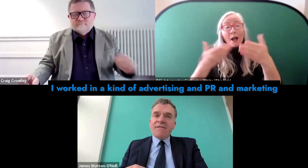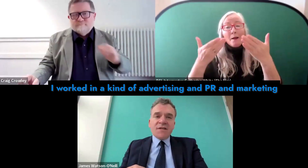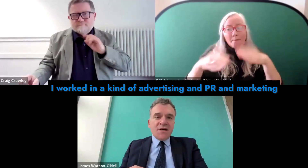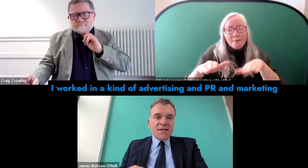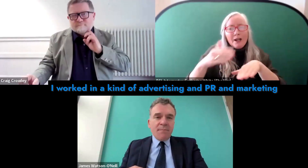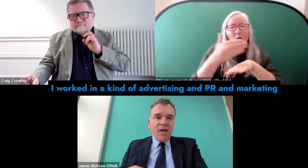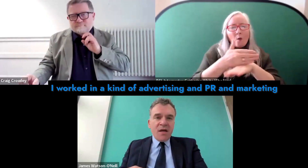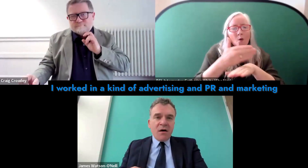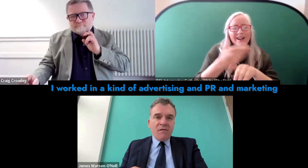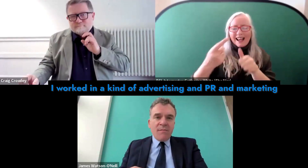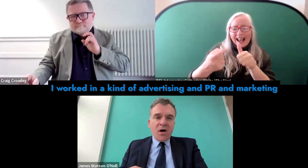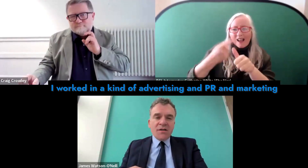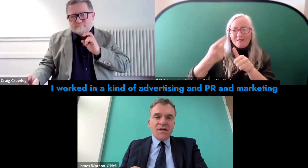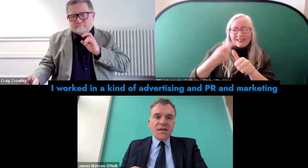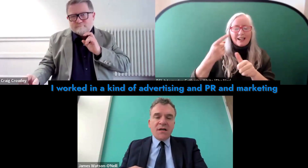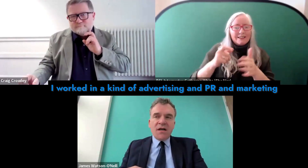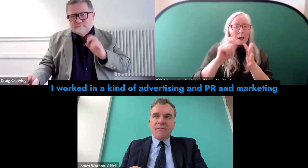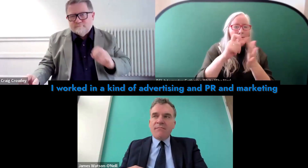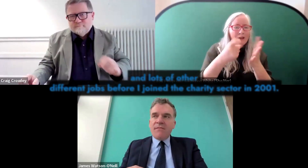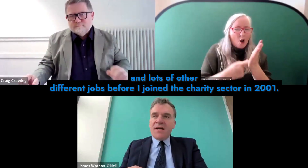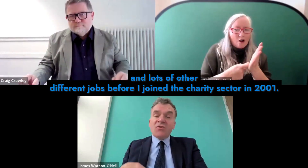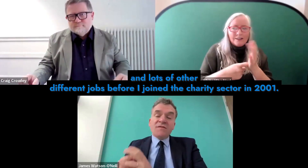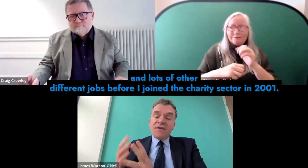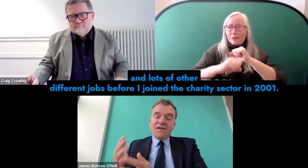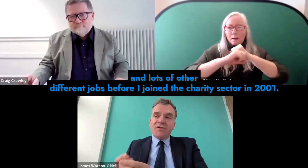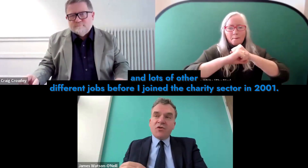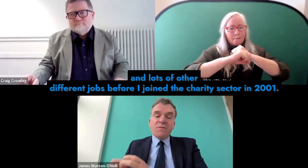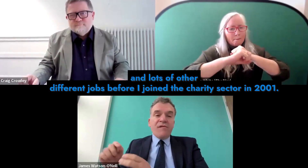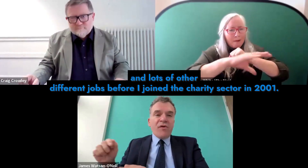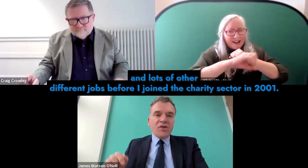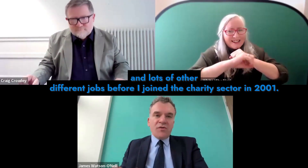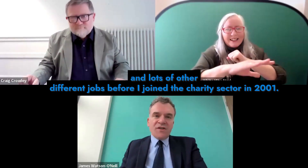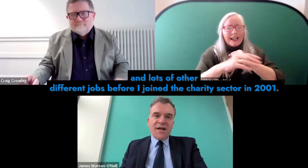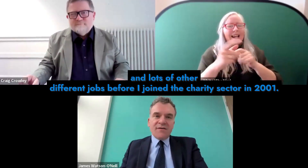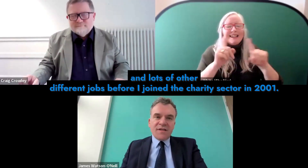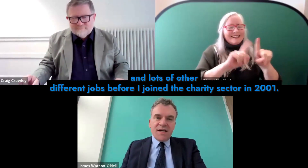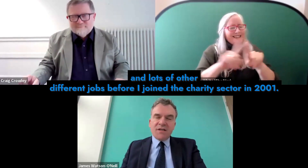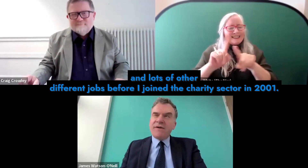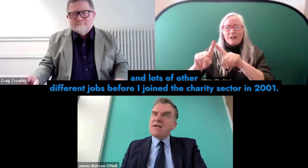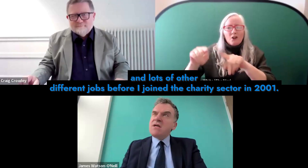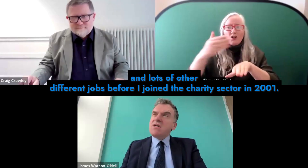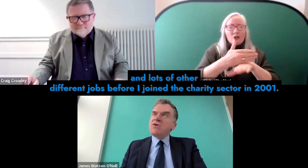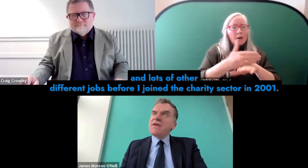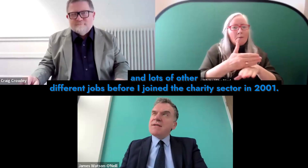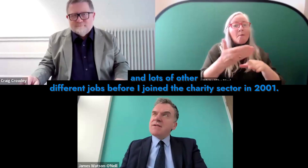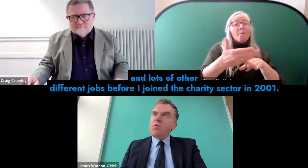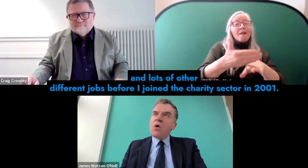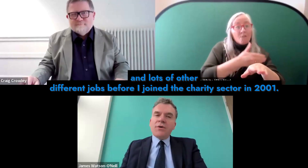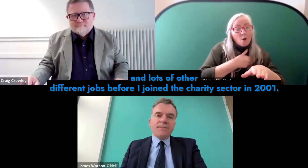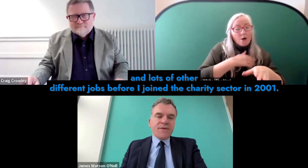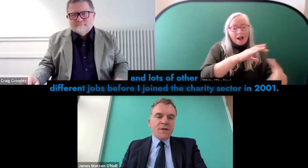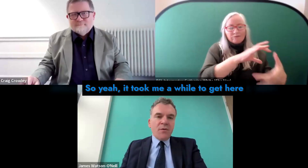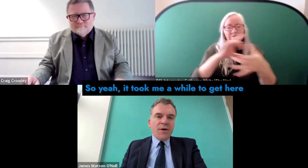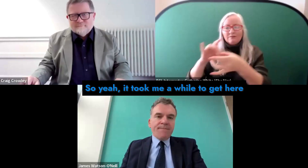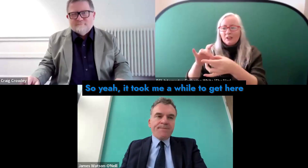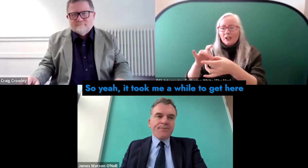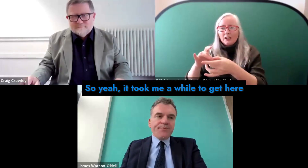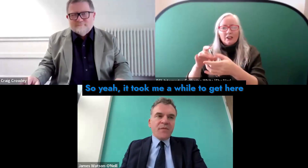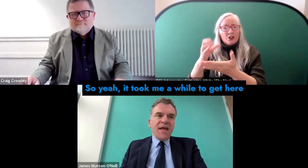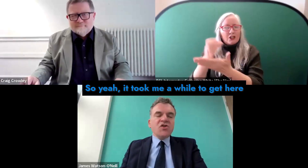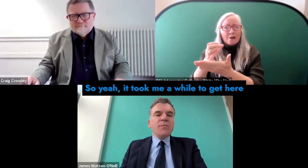a kind of advertising and PR and marketing and lots of other different jobs before I joined the charity sector in 2001.